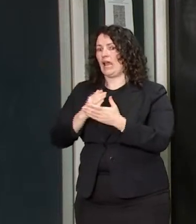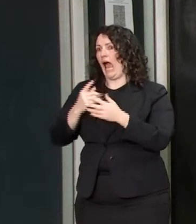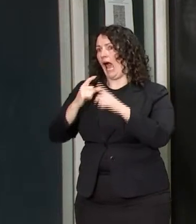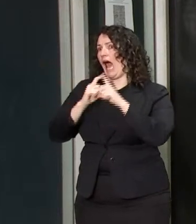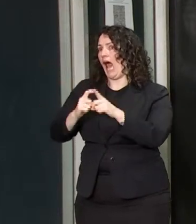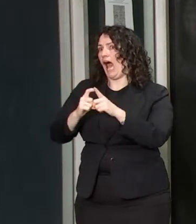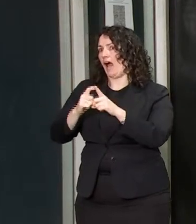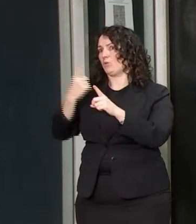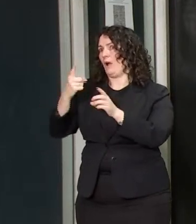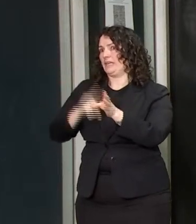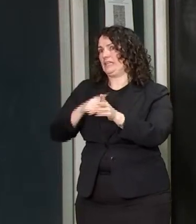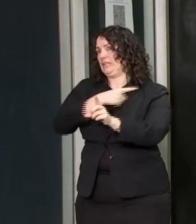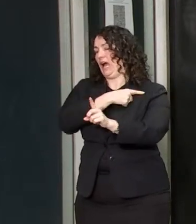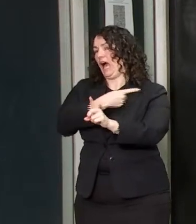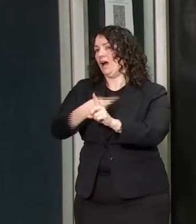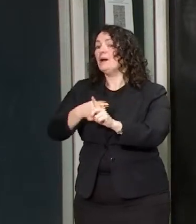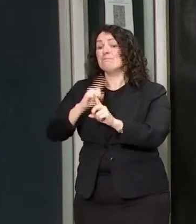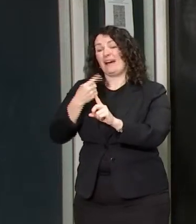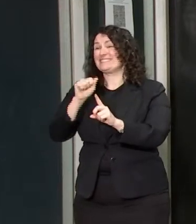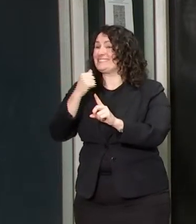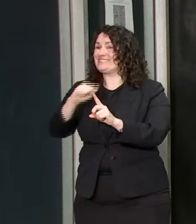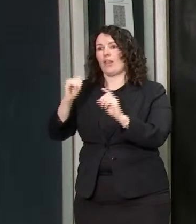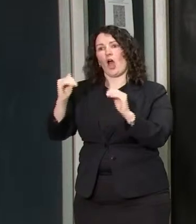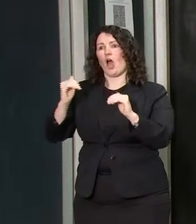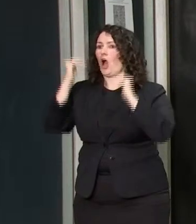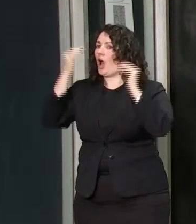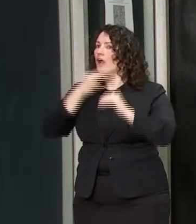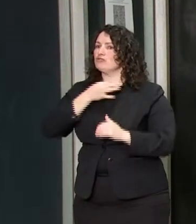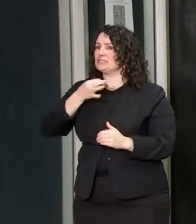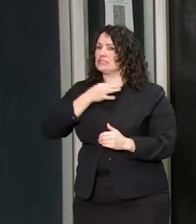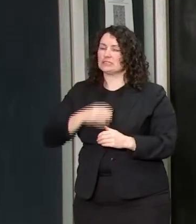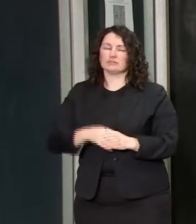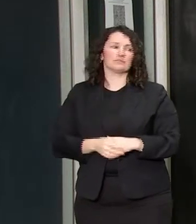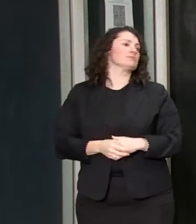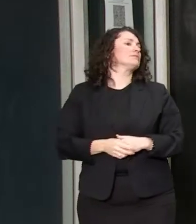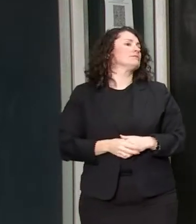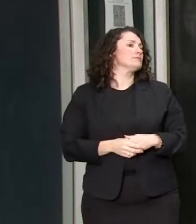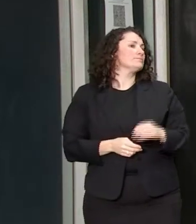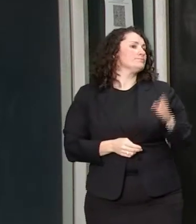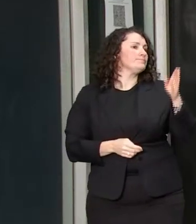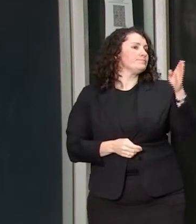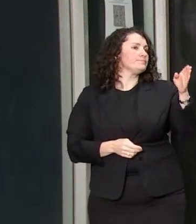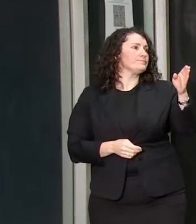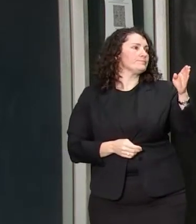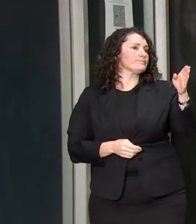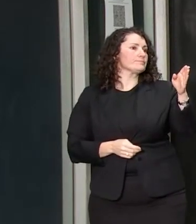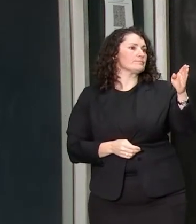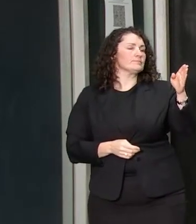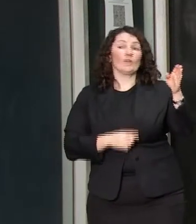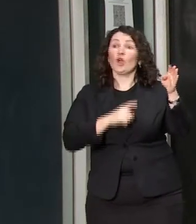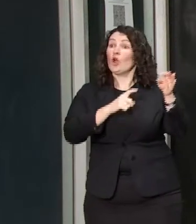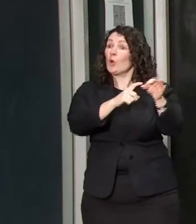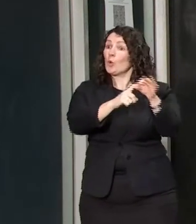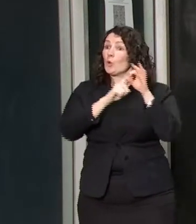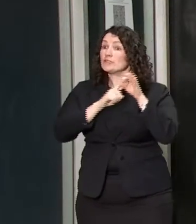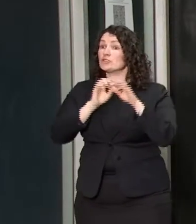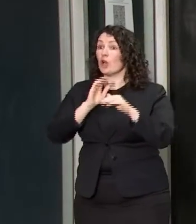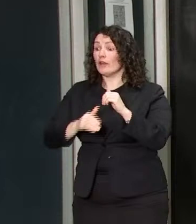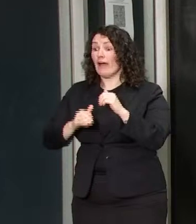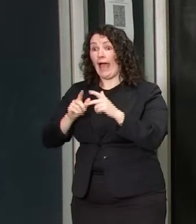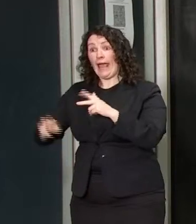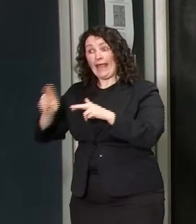It remains a high-risk environment. If another outbreak occurs, would you recommend another lockdown? I have never